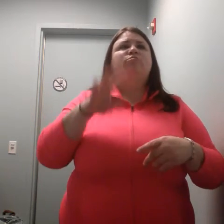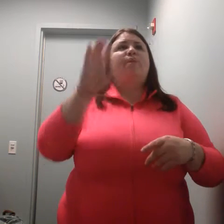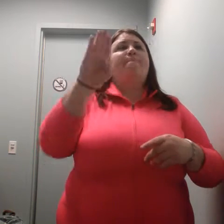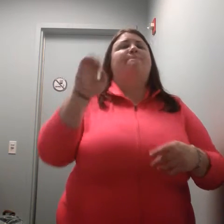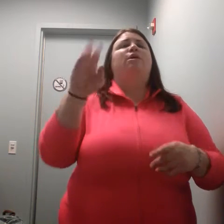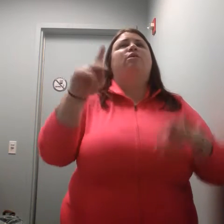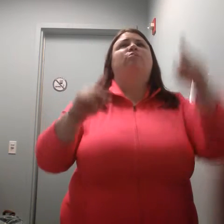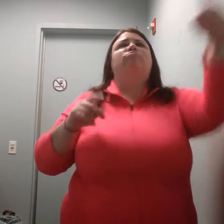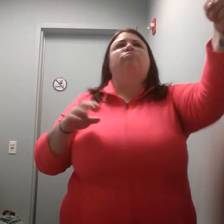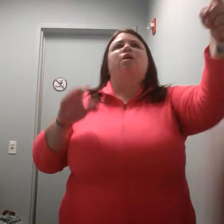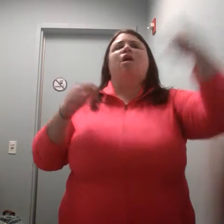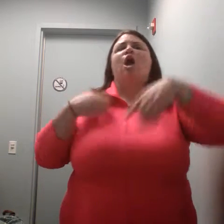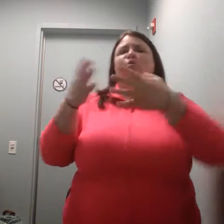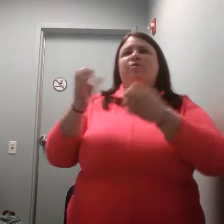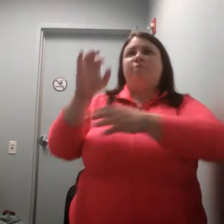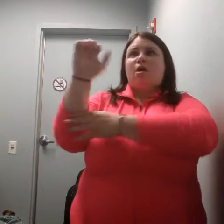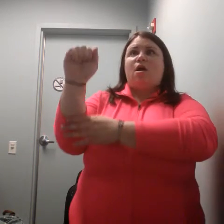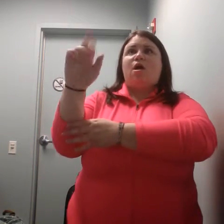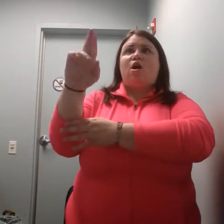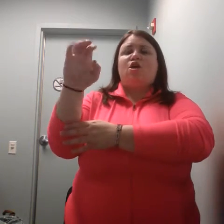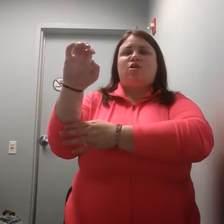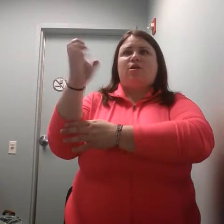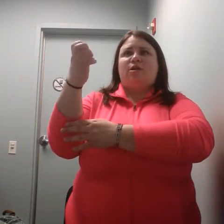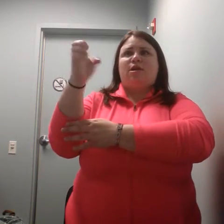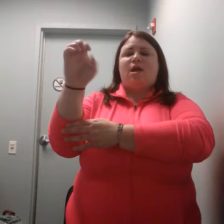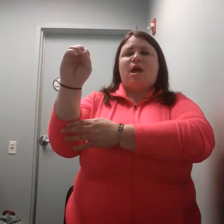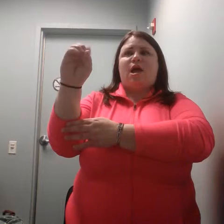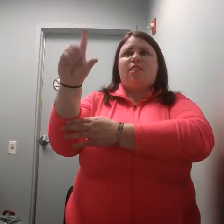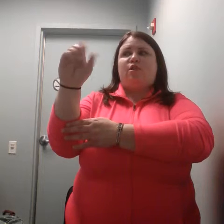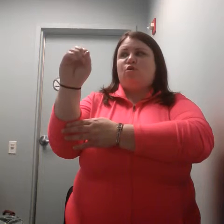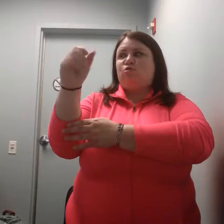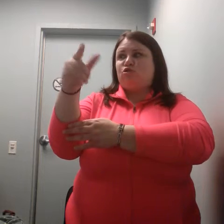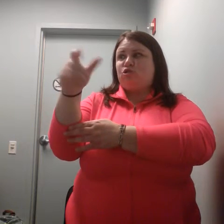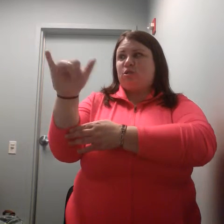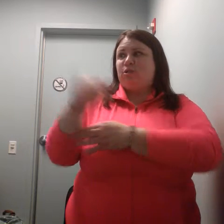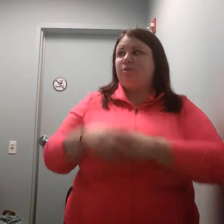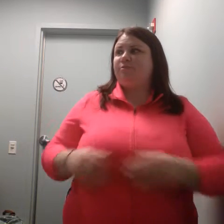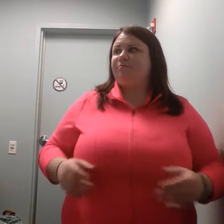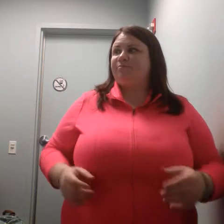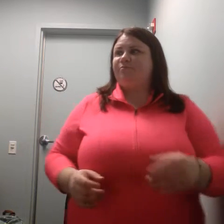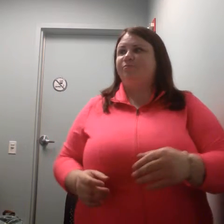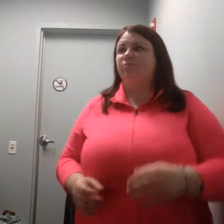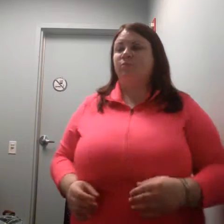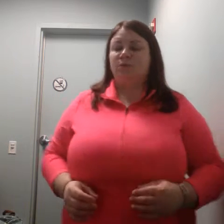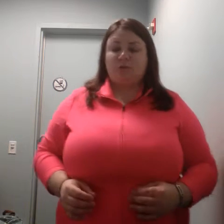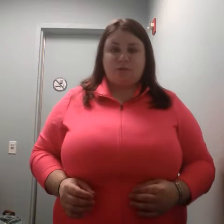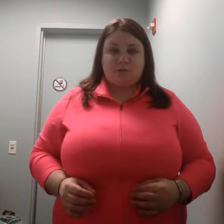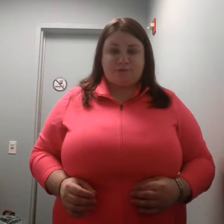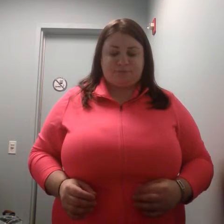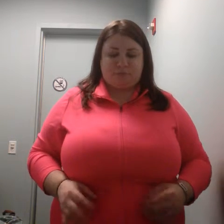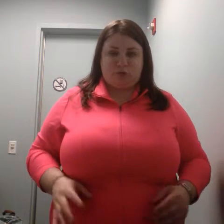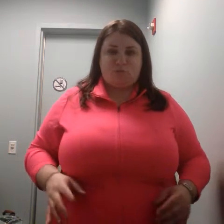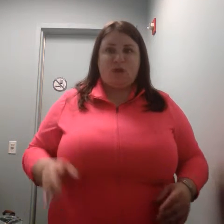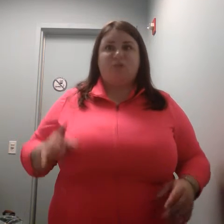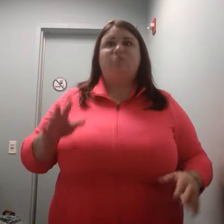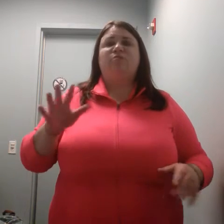I'm sorry. I got to pick Becky, okay? All right. So Becky gets her degree in archaeology, okay?